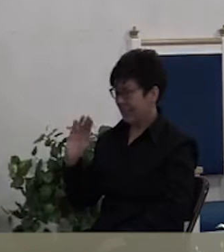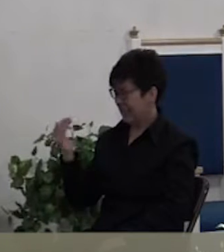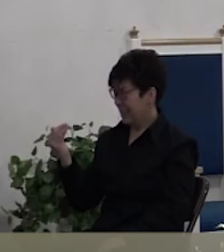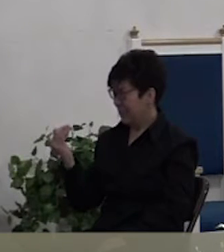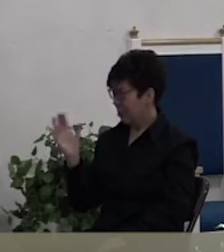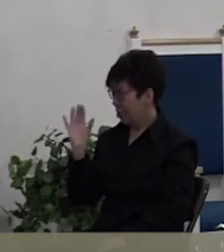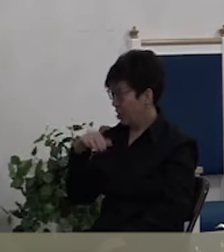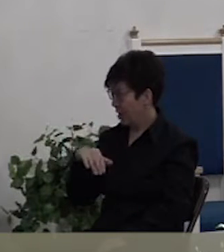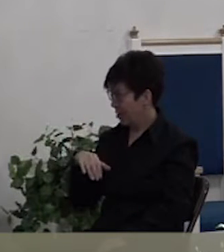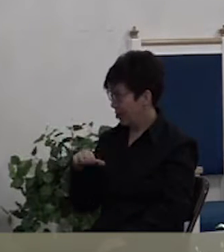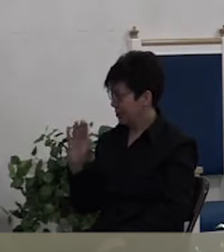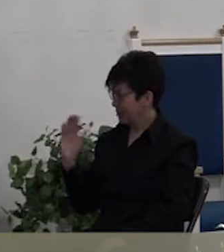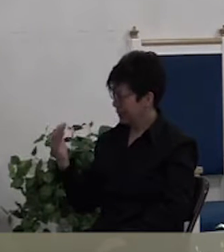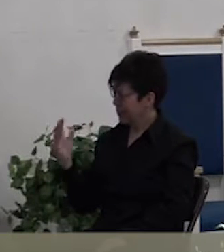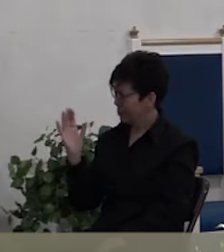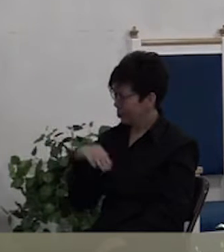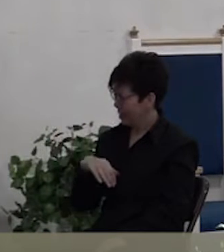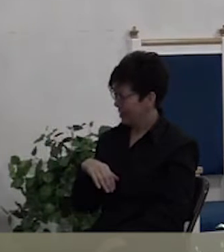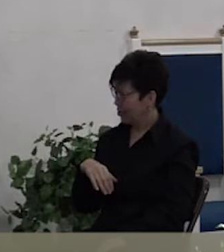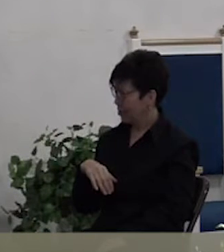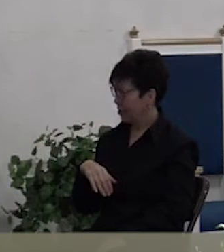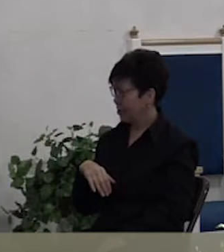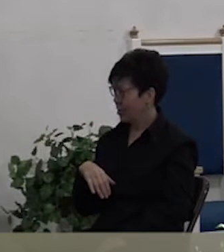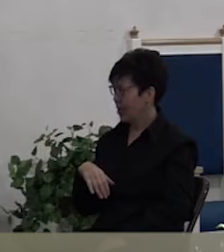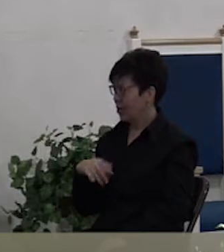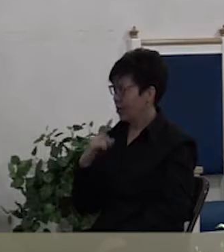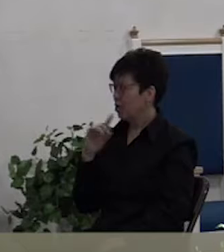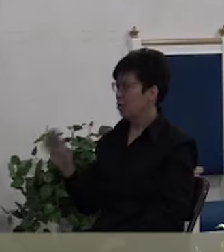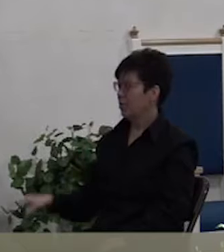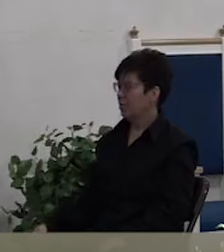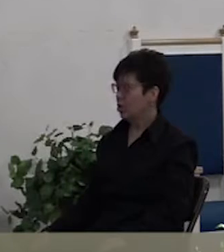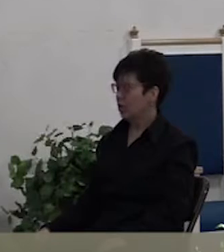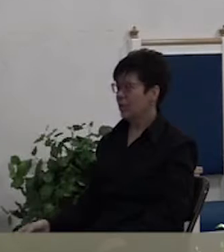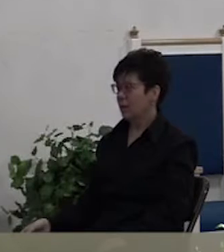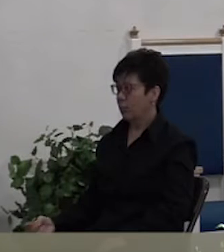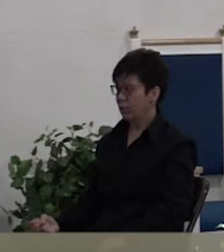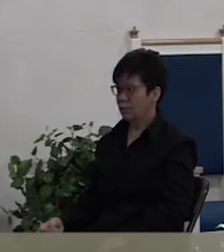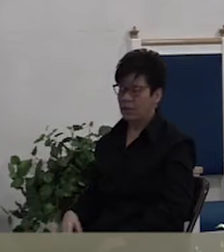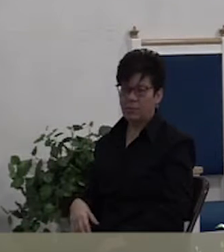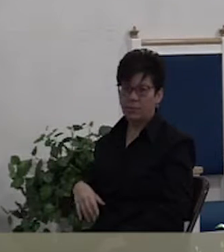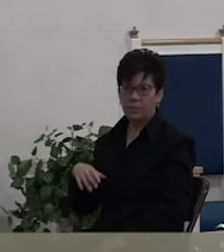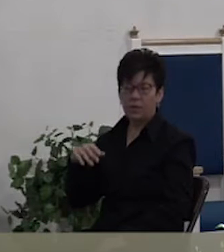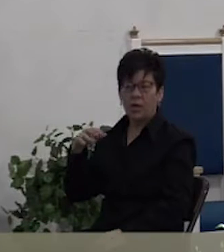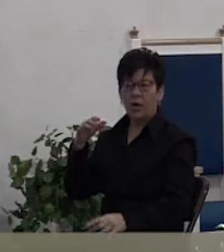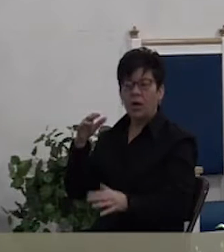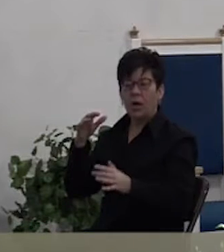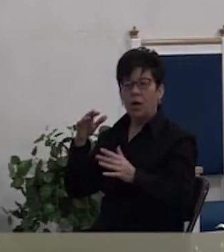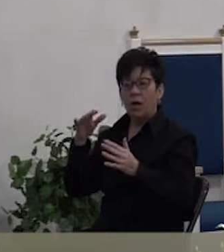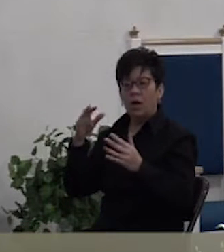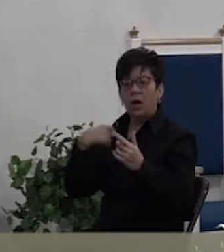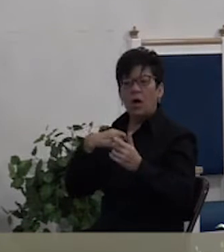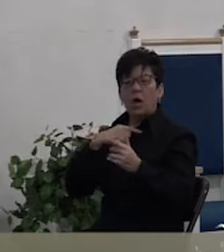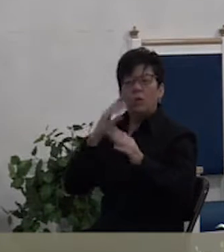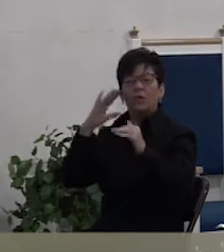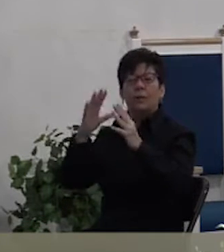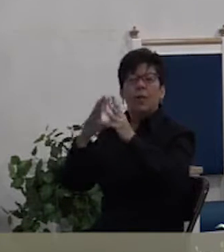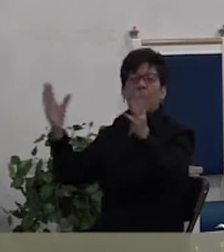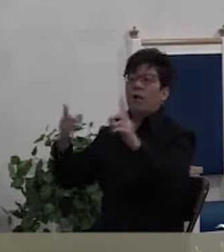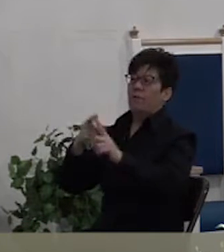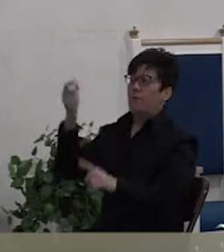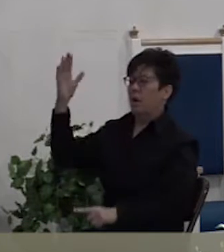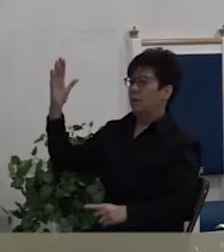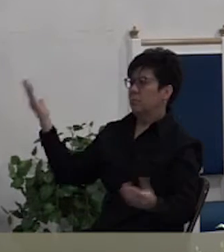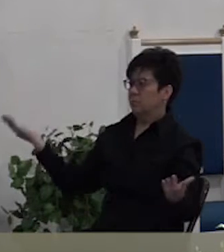It does seem strange the way we treat God. Amen. We expect a lot from